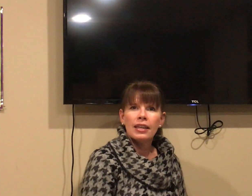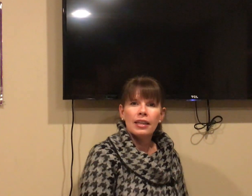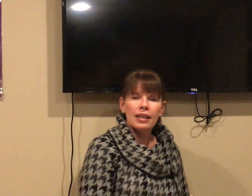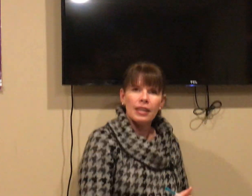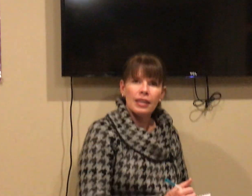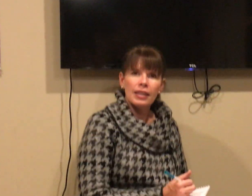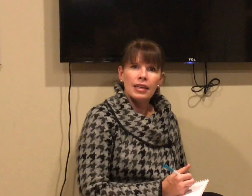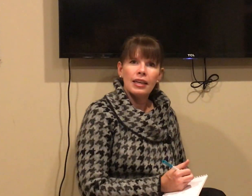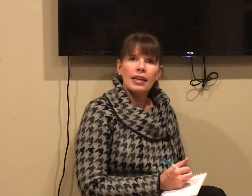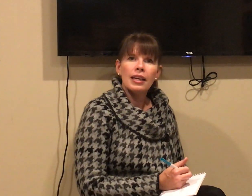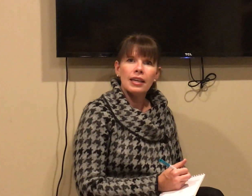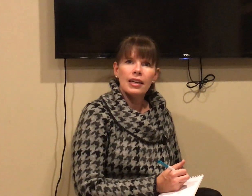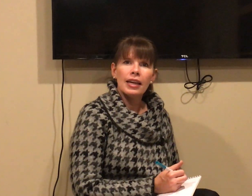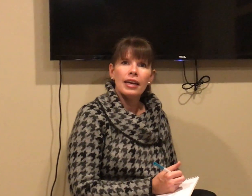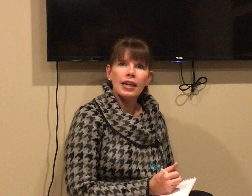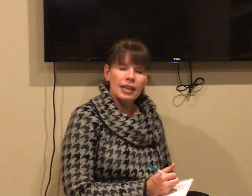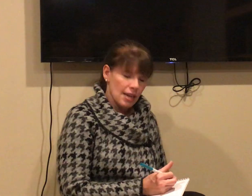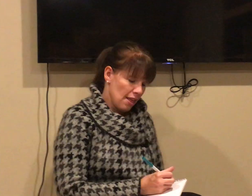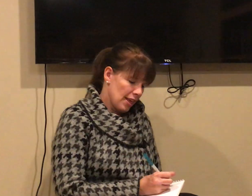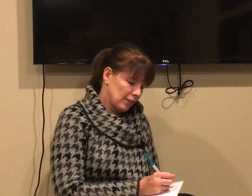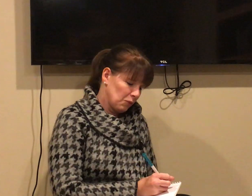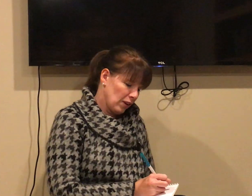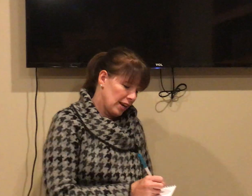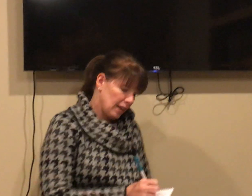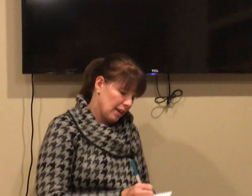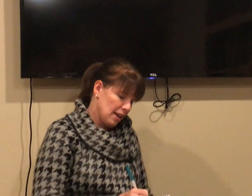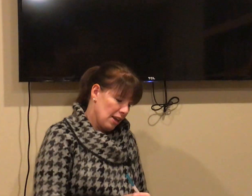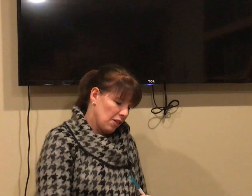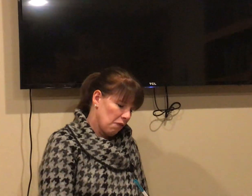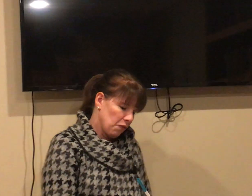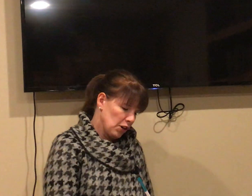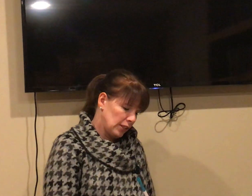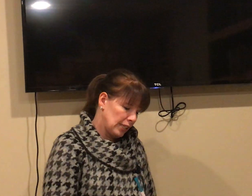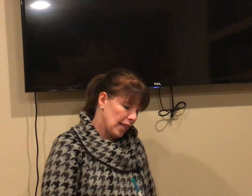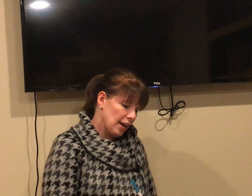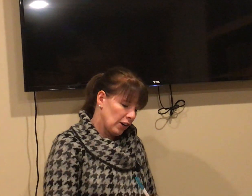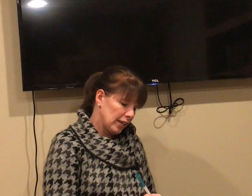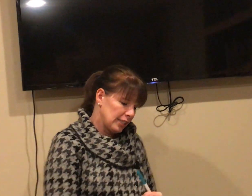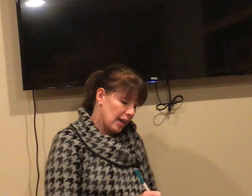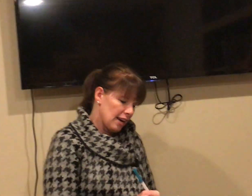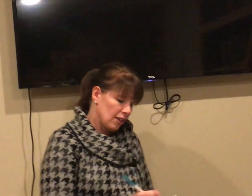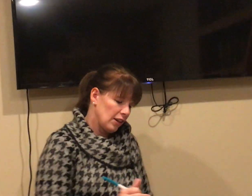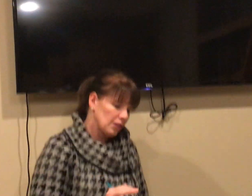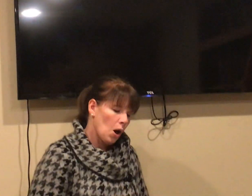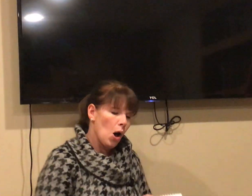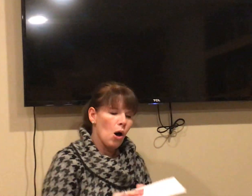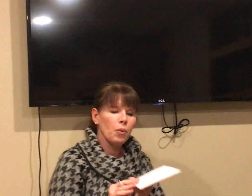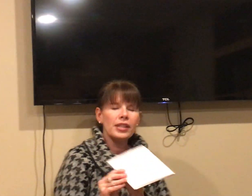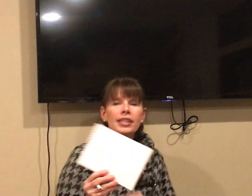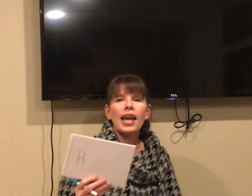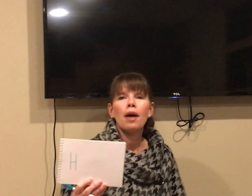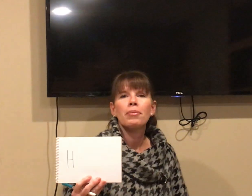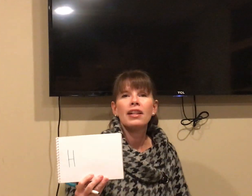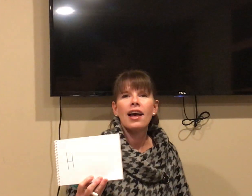the beginning of the word, it's uppercase. That's right. The first letter in a title is always